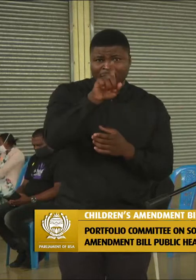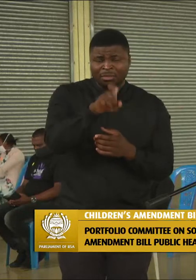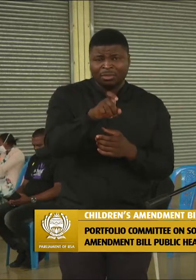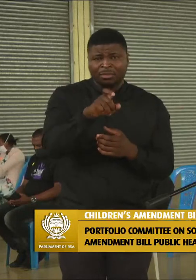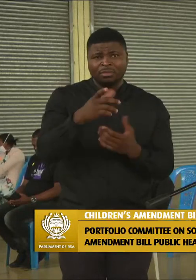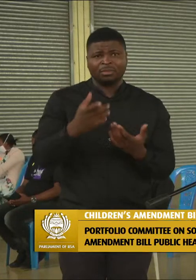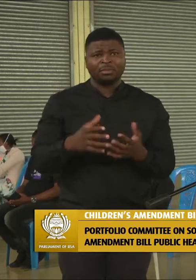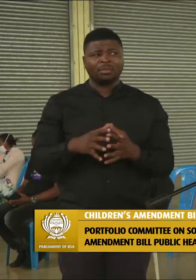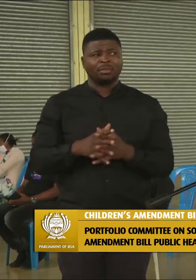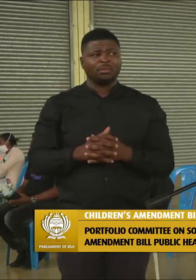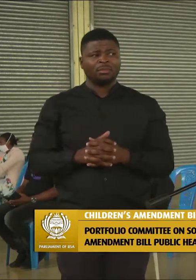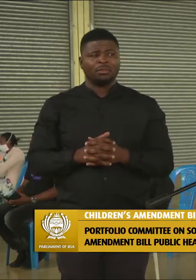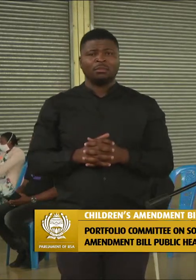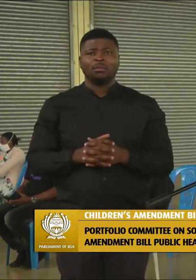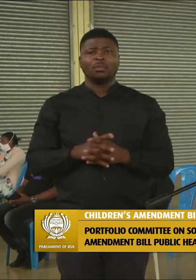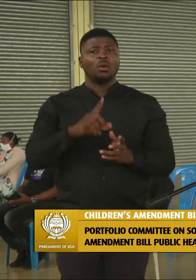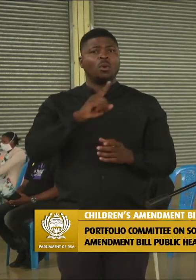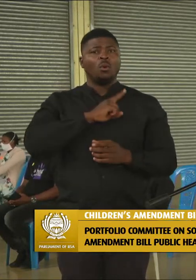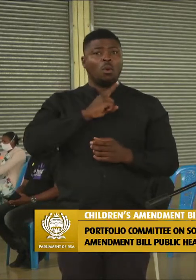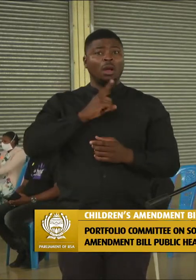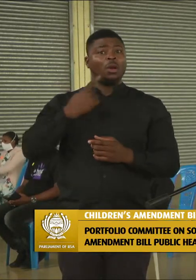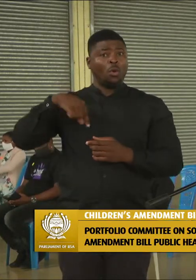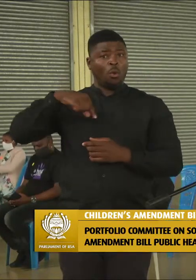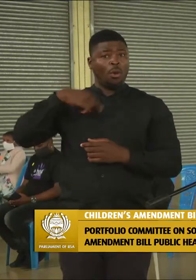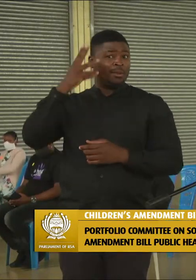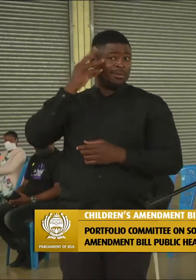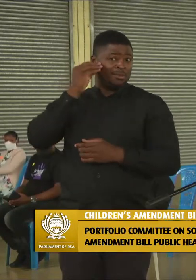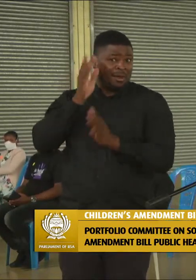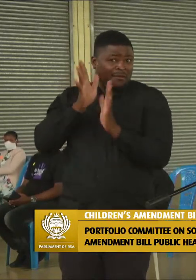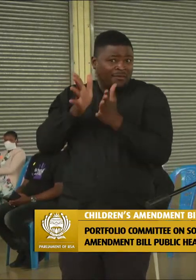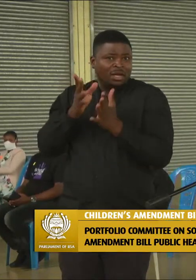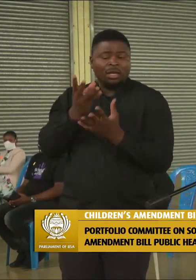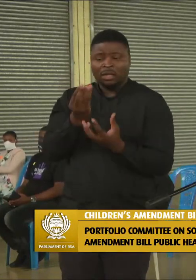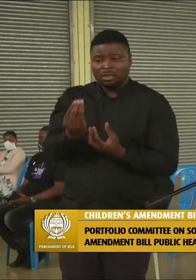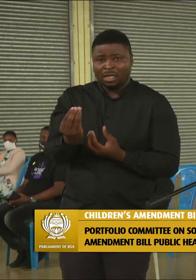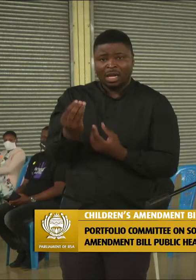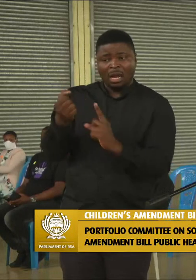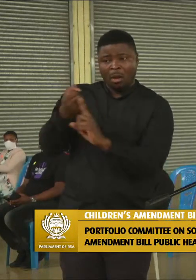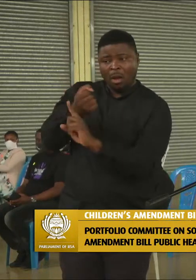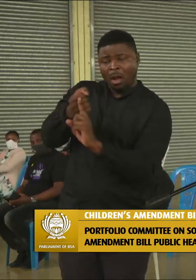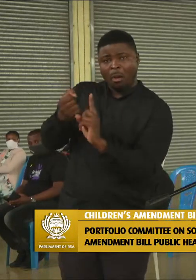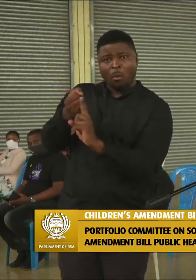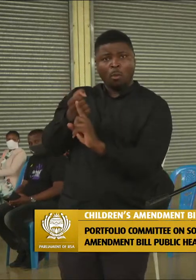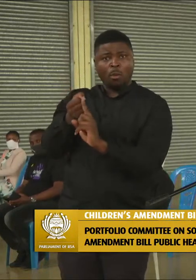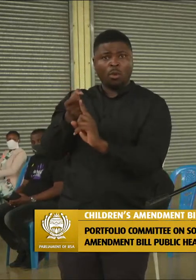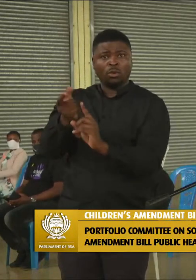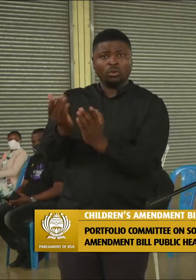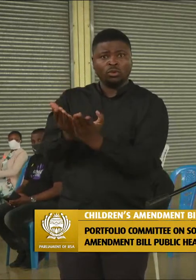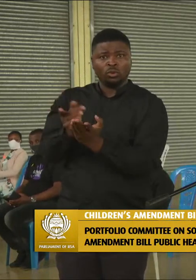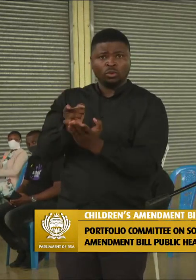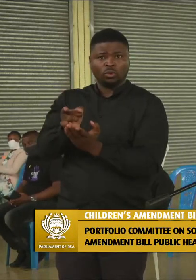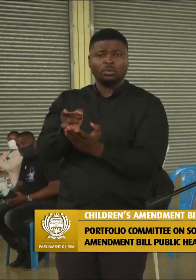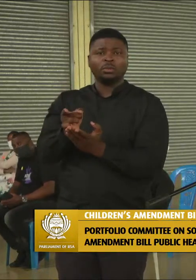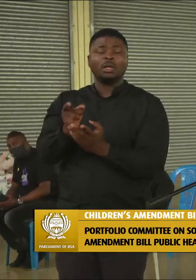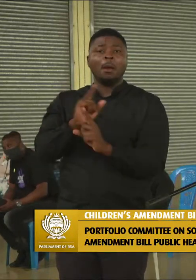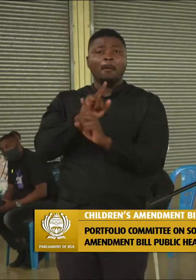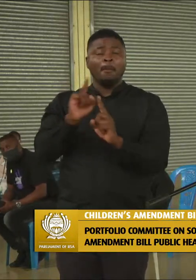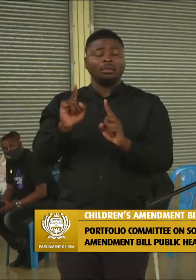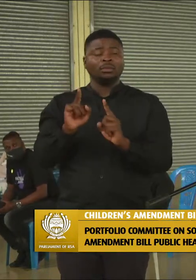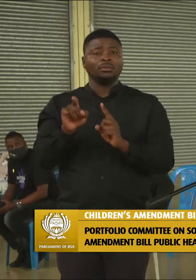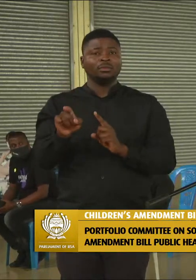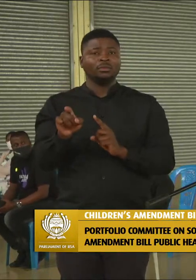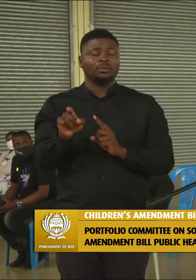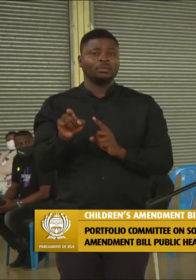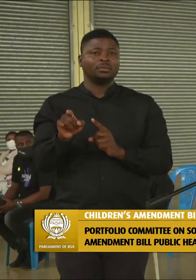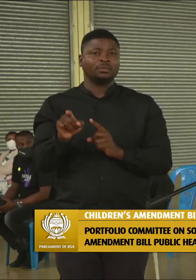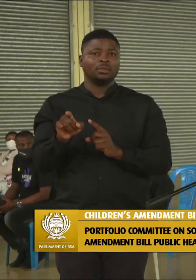nenkinga la umntwana ehlukunyezwe ekhaya kwagcina kuthiwa icala afanele livulwe kodwa manje